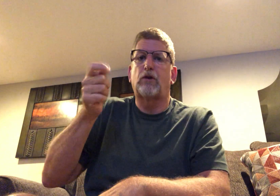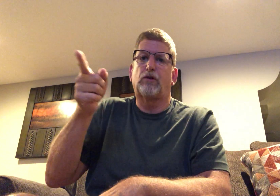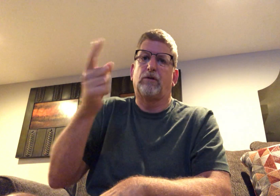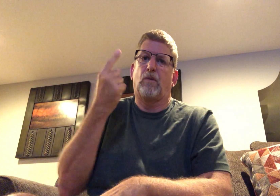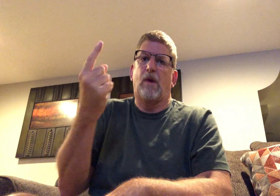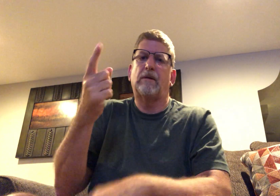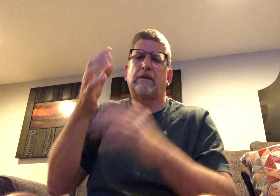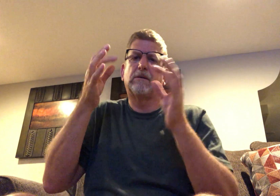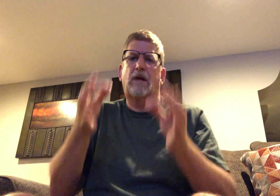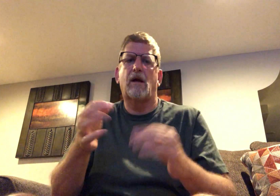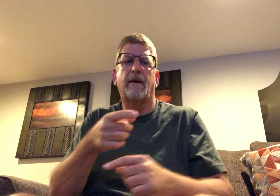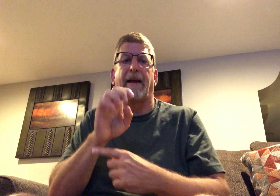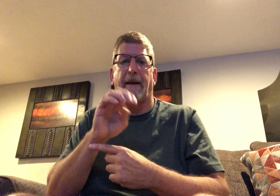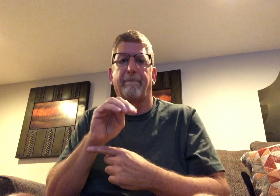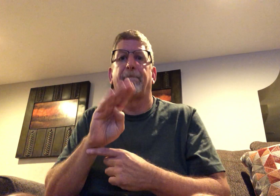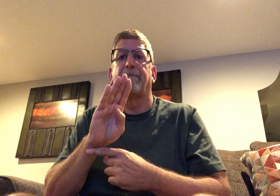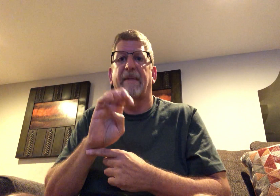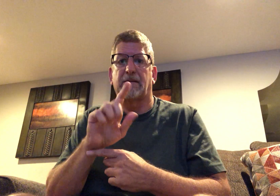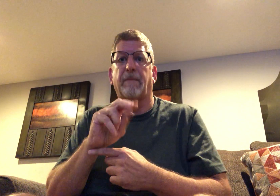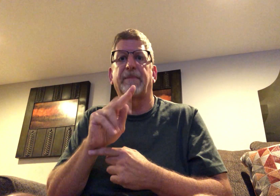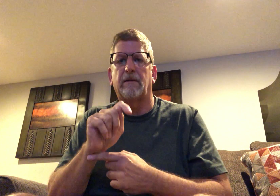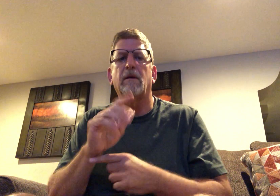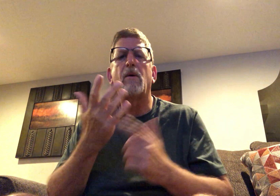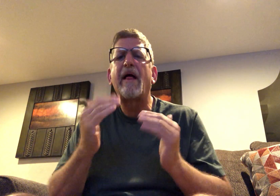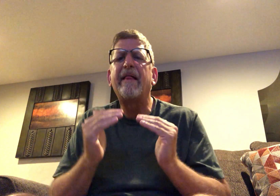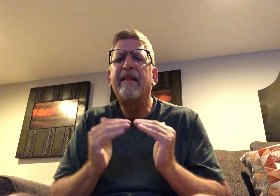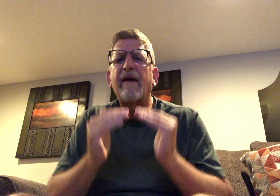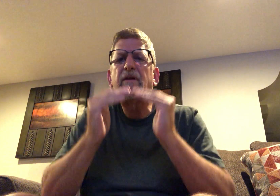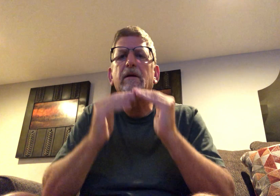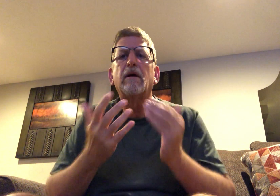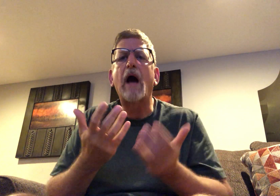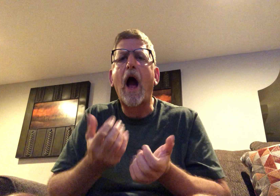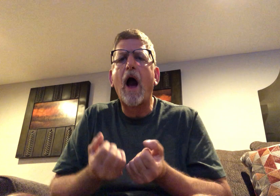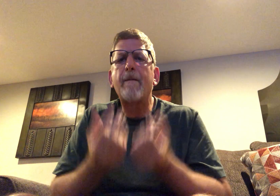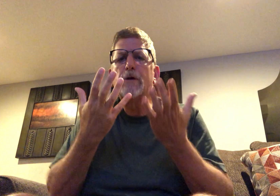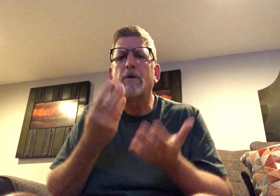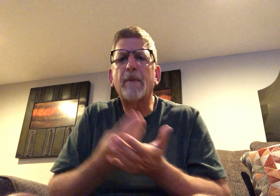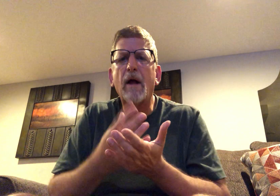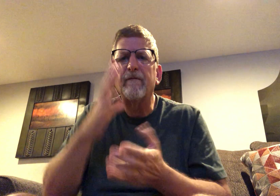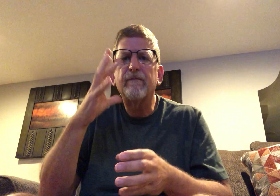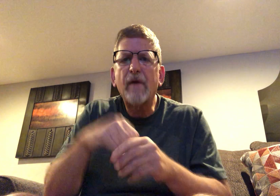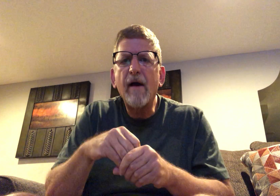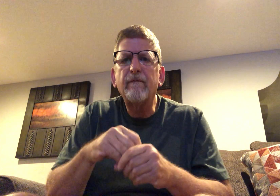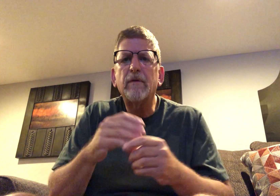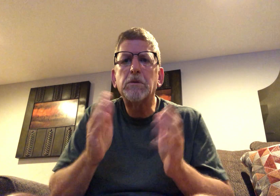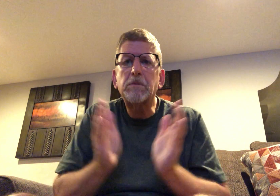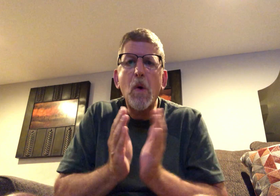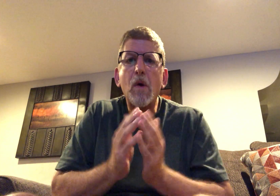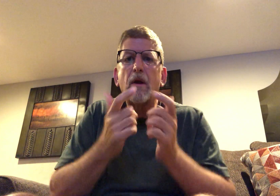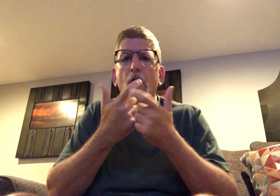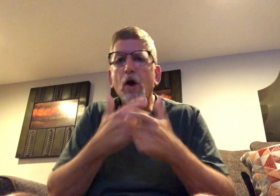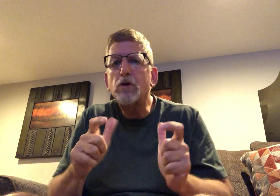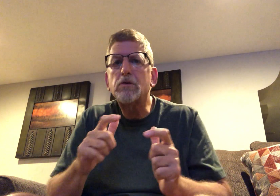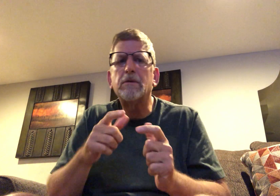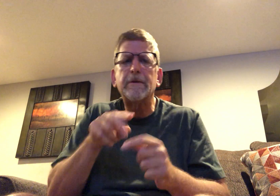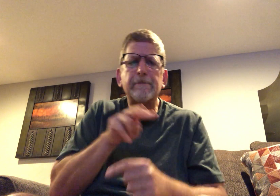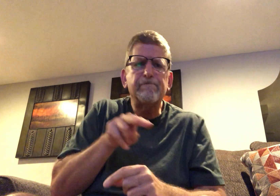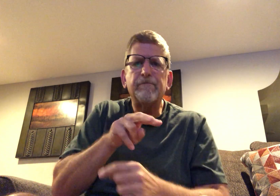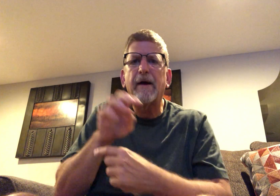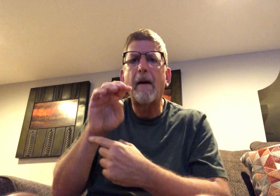in dismissed both cases. And The prosecutor who was pushed out was unanimously seen as corrupt. no, he